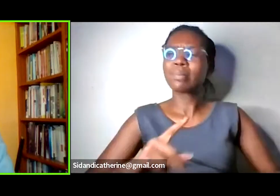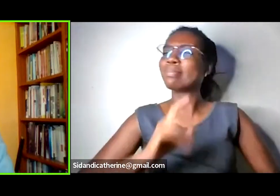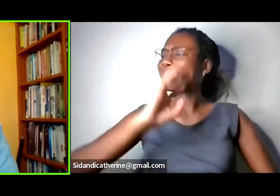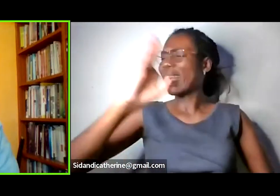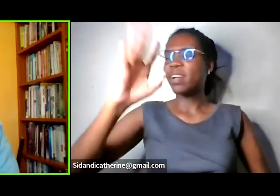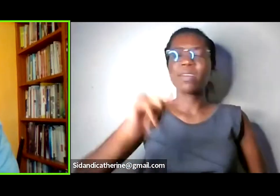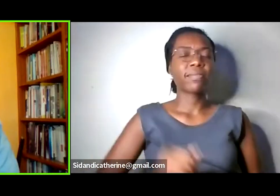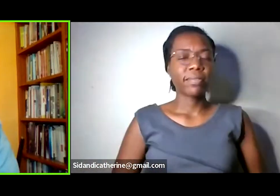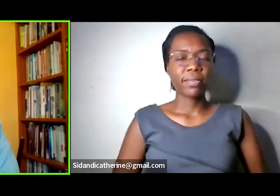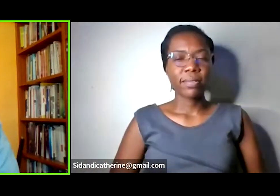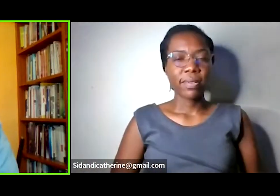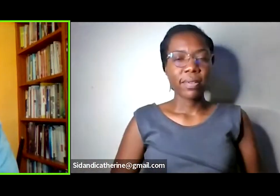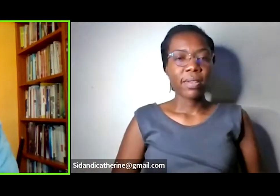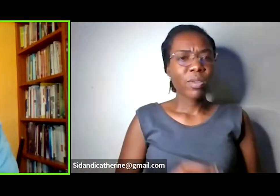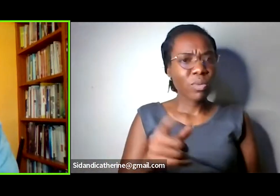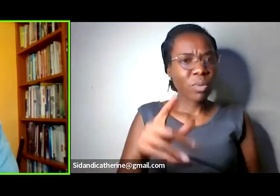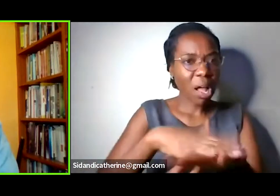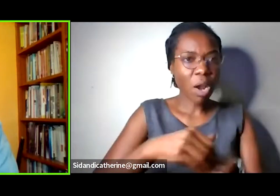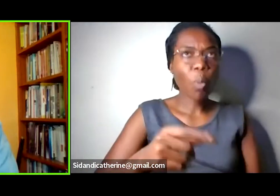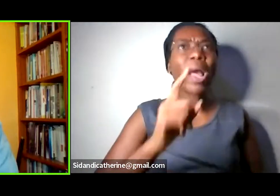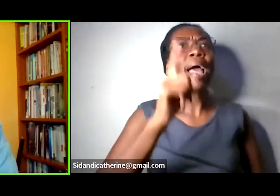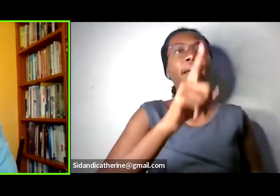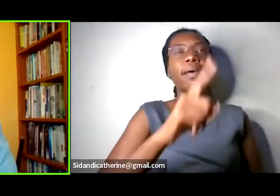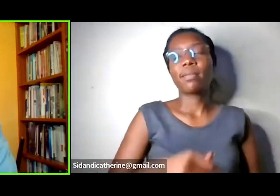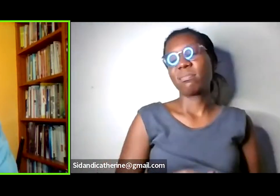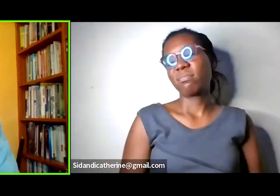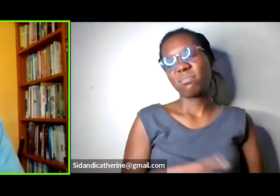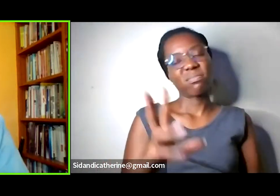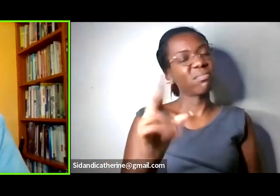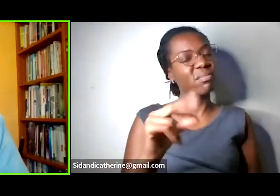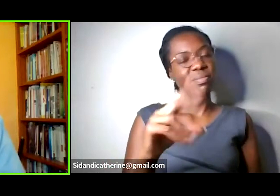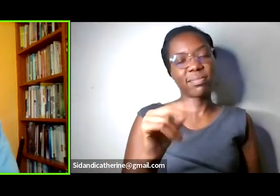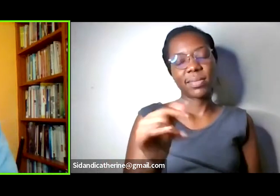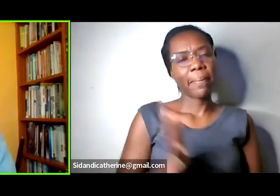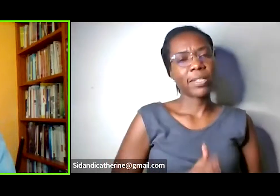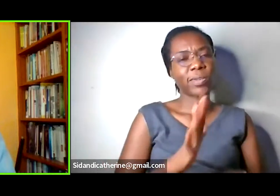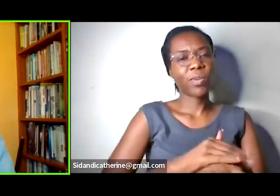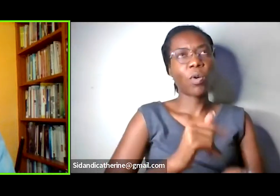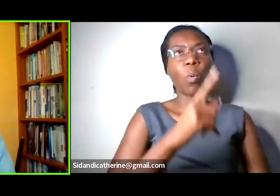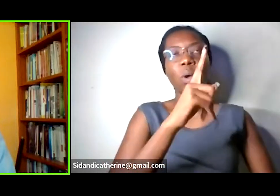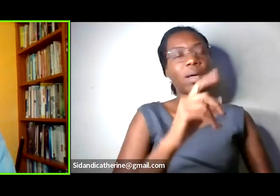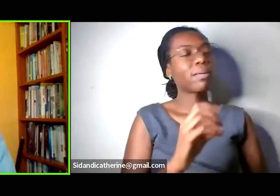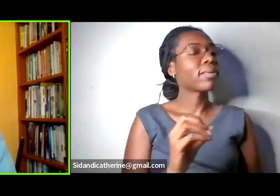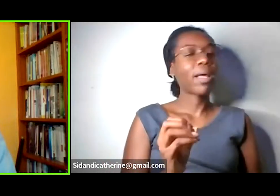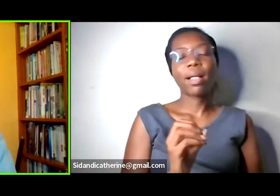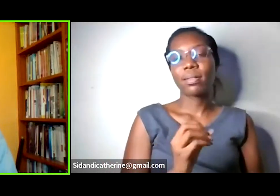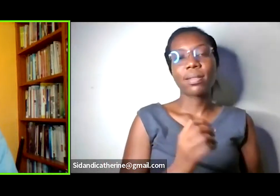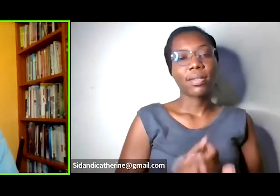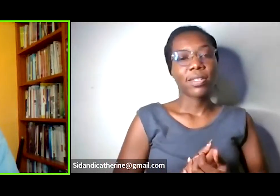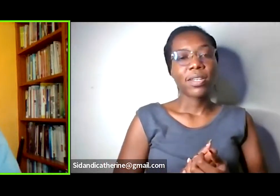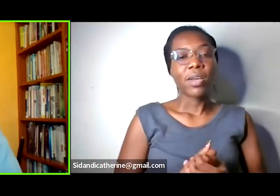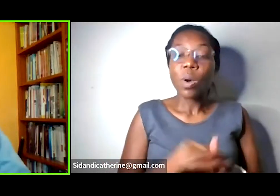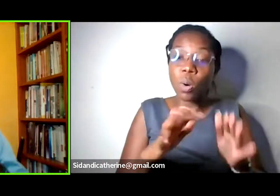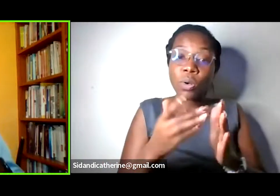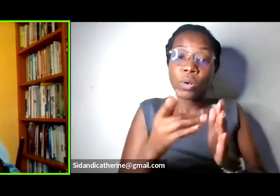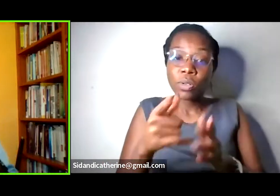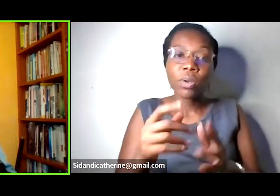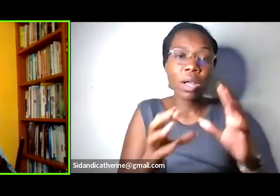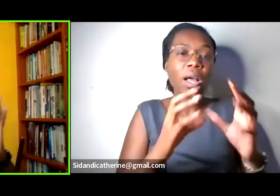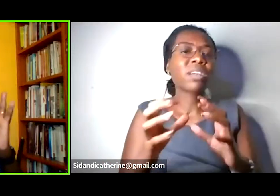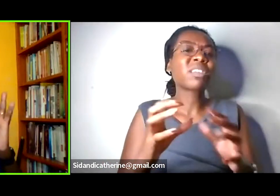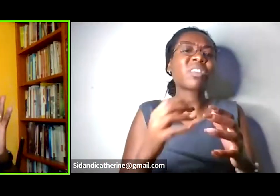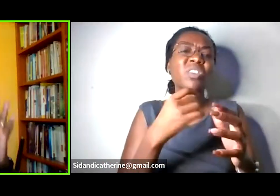you lock in that point. Remember, the point is talk to me, speak to me, zungumza nami. And